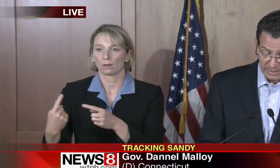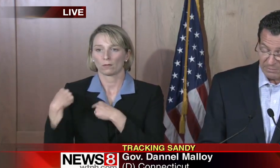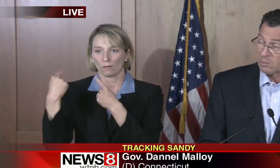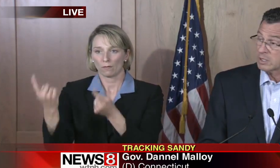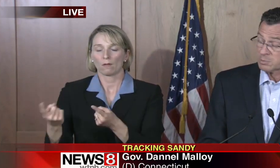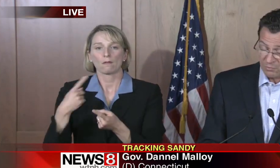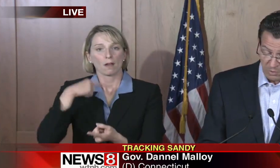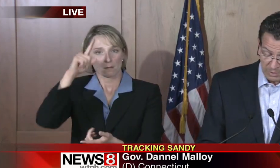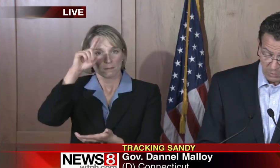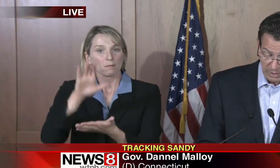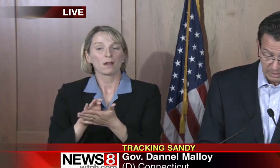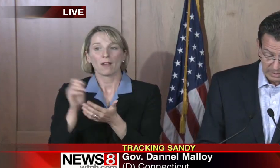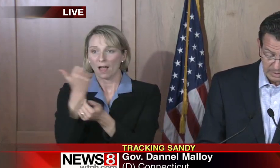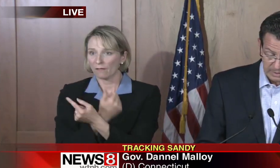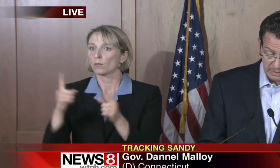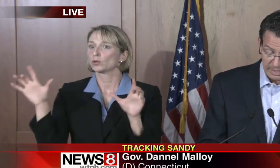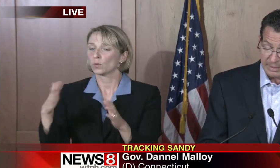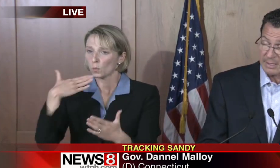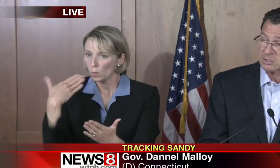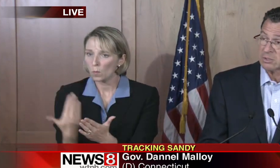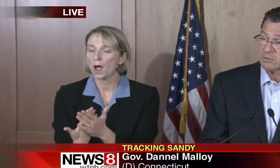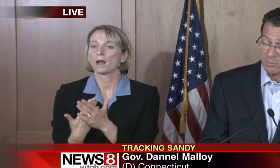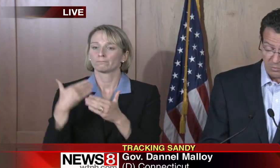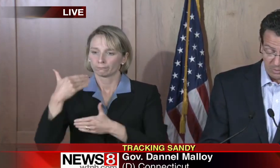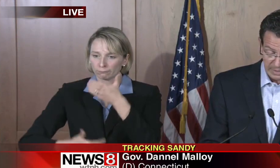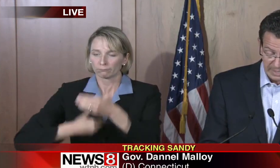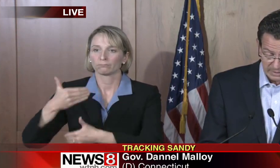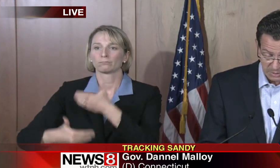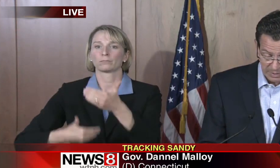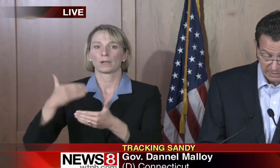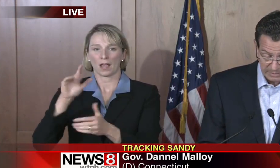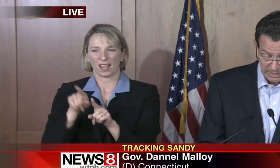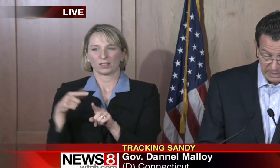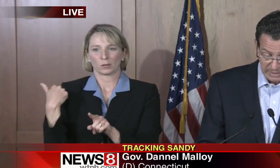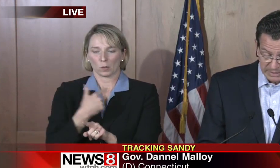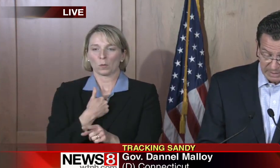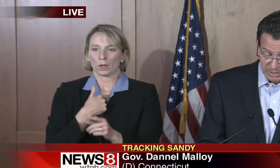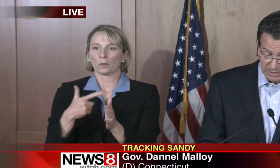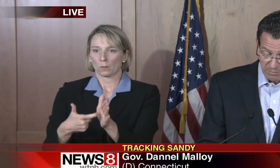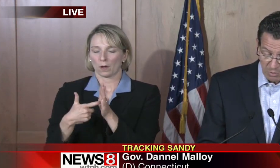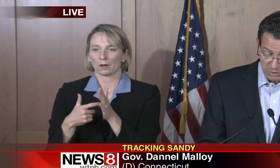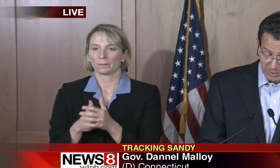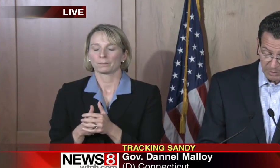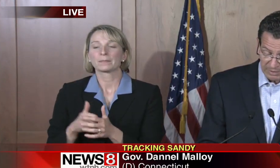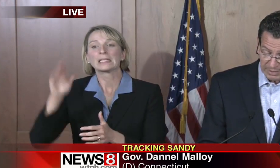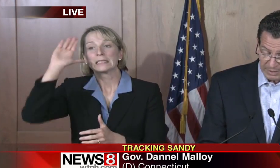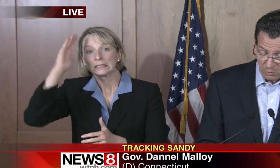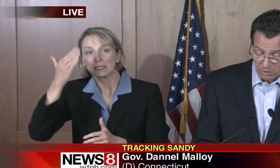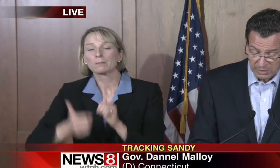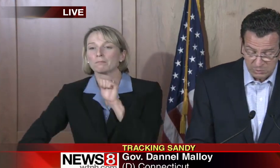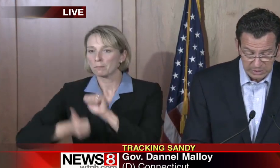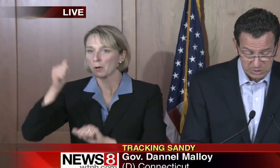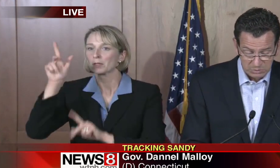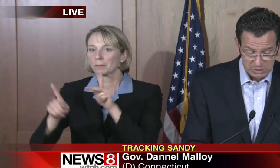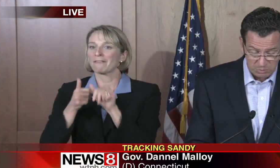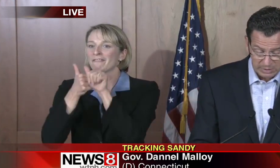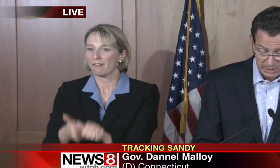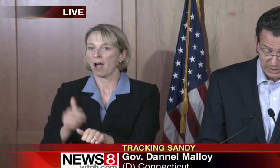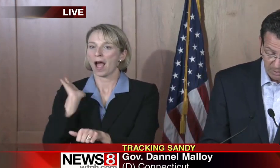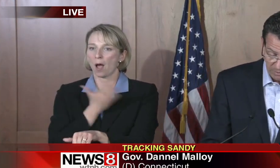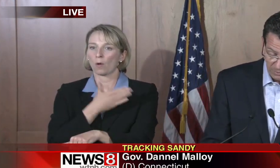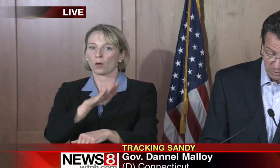I think everyone is performing well and certainly performing as expected. It seems as if most people have heeded the warnings we issued